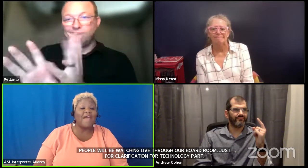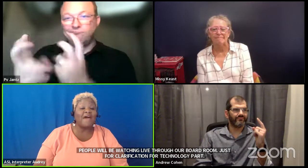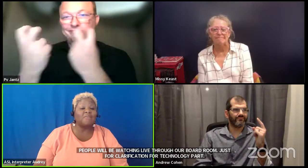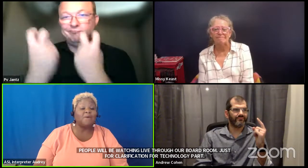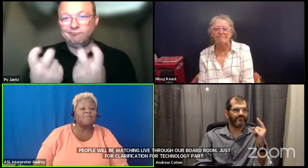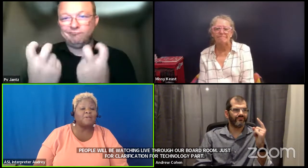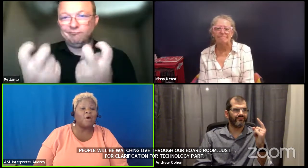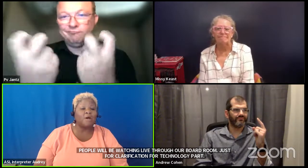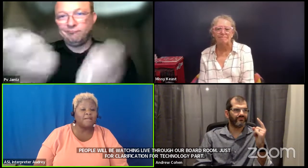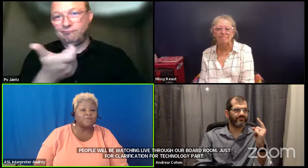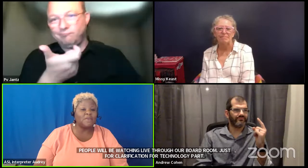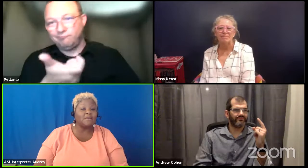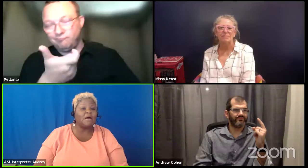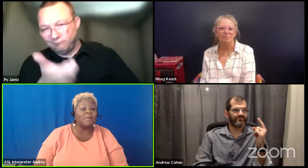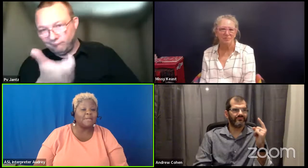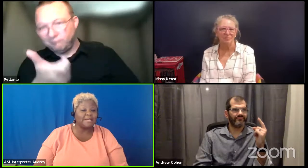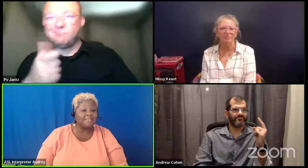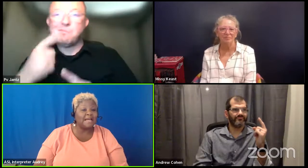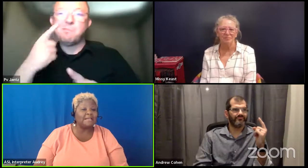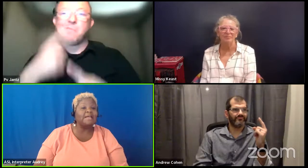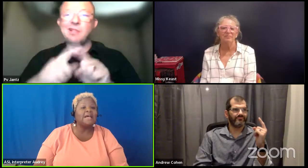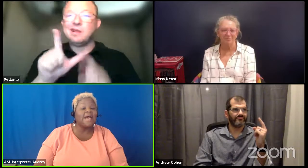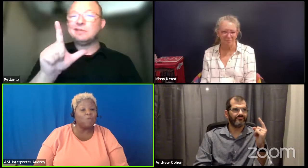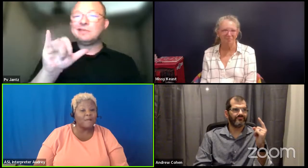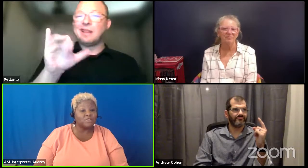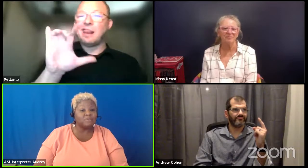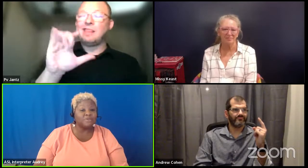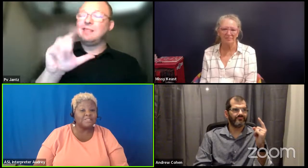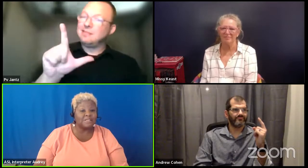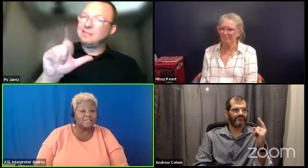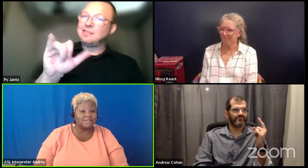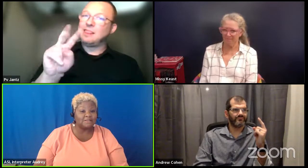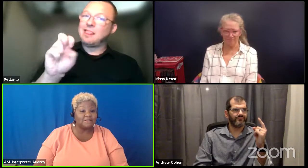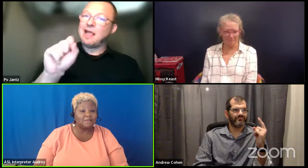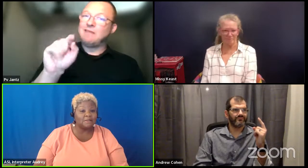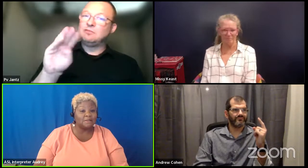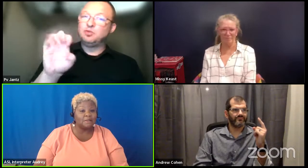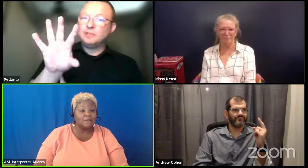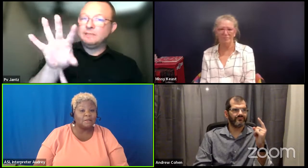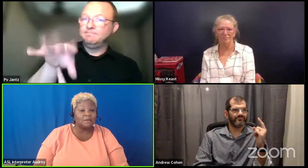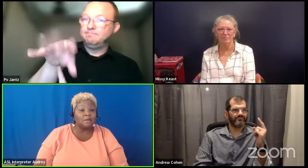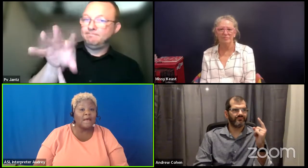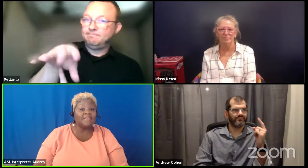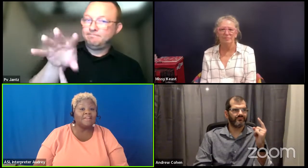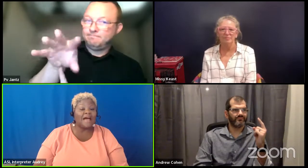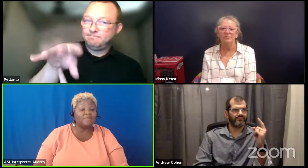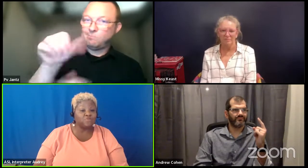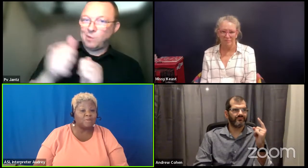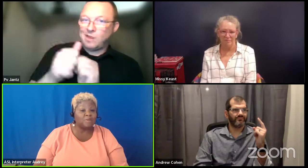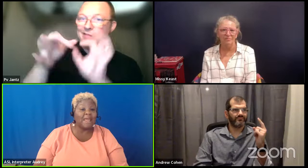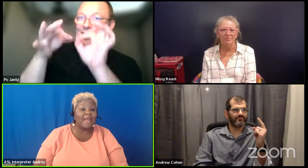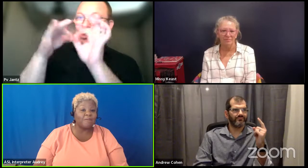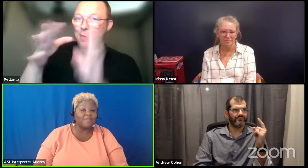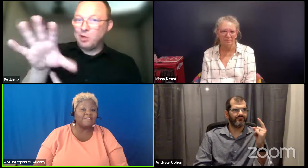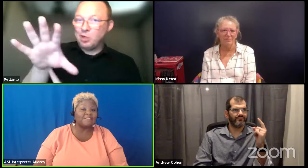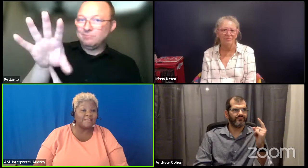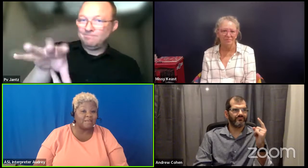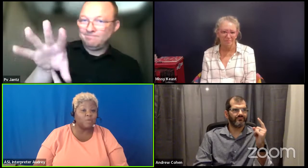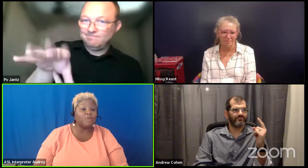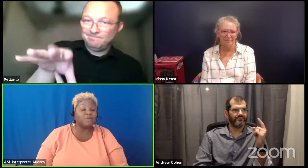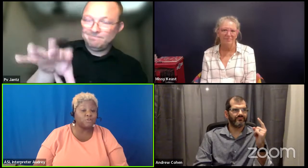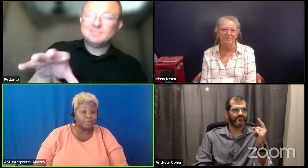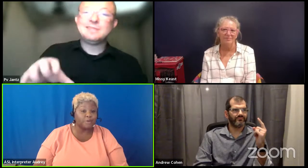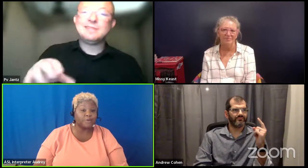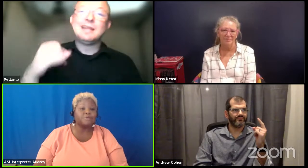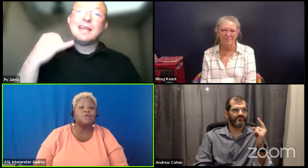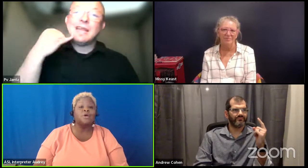we even have a public audience where they can come in and attend and watch the proceedings. And the live streaming camera that's set there